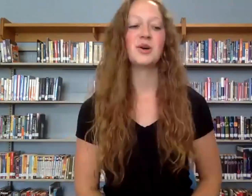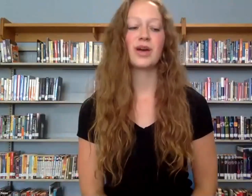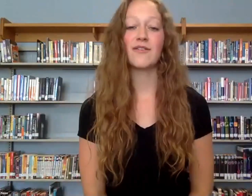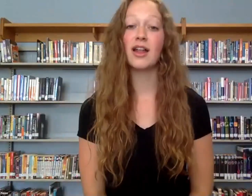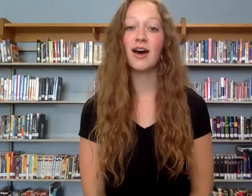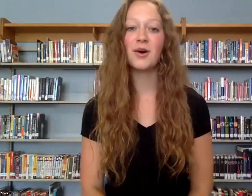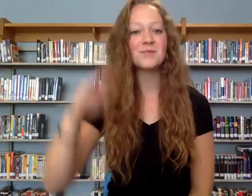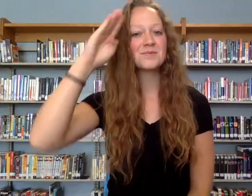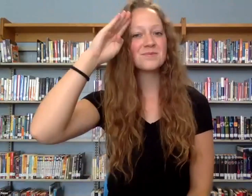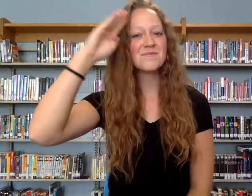have hello.